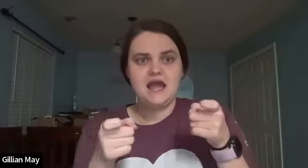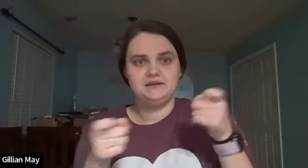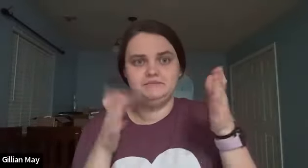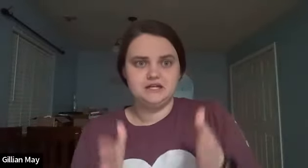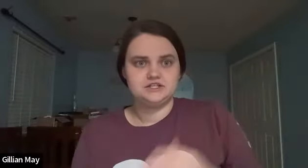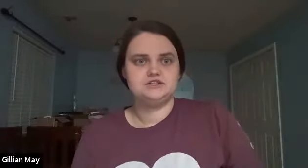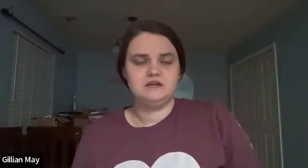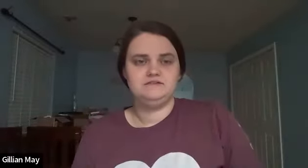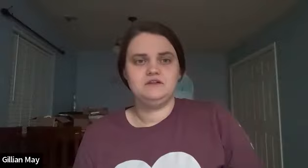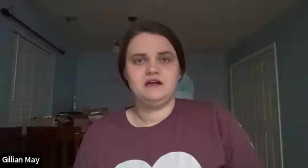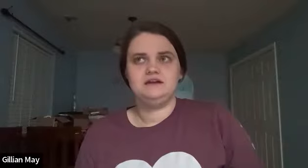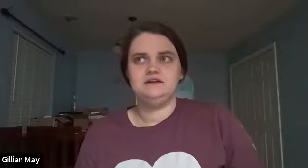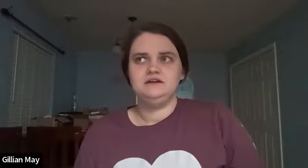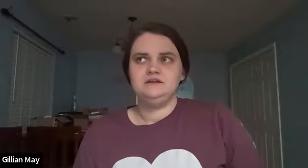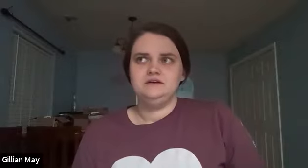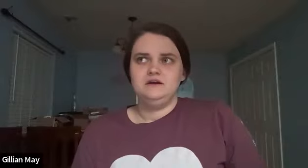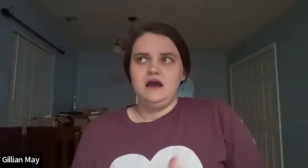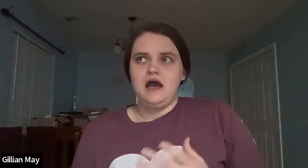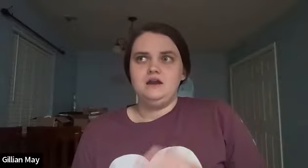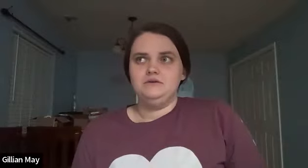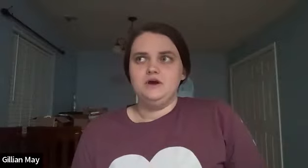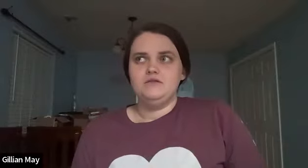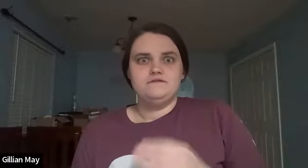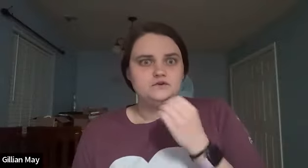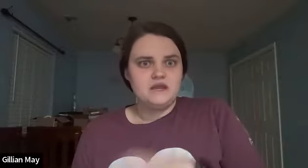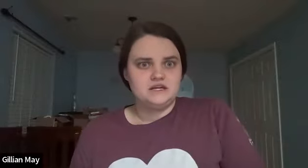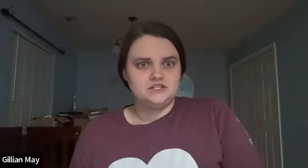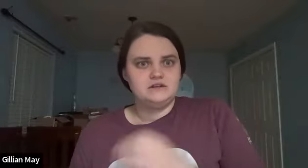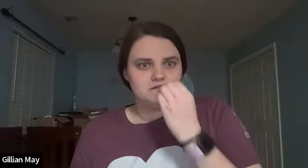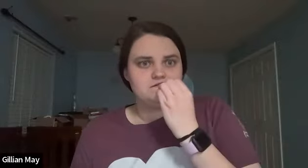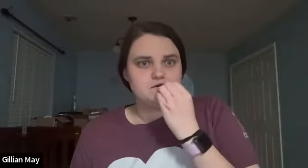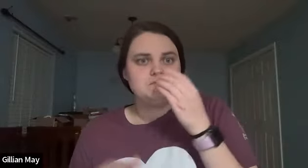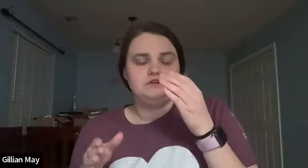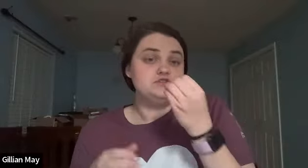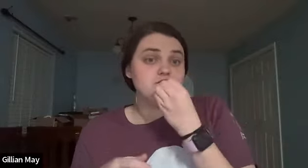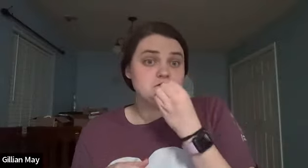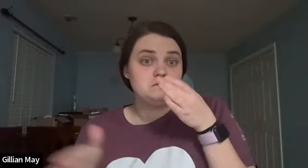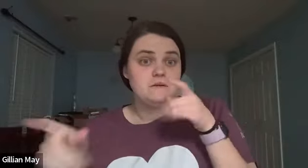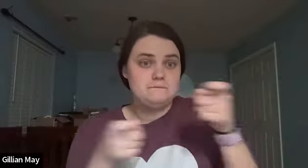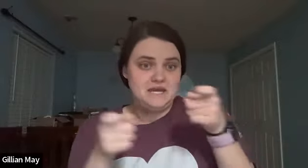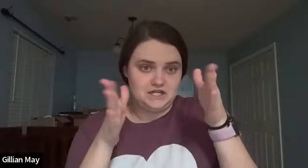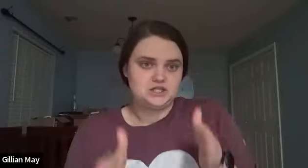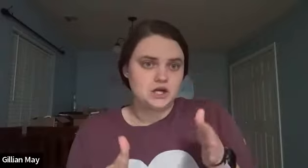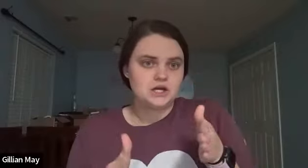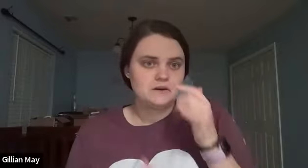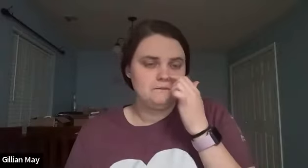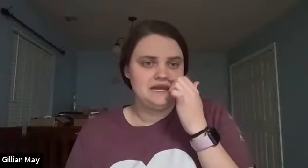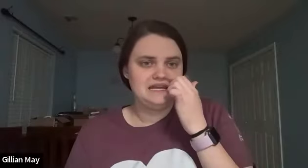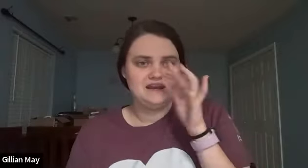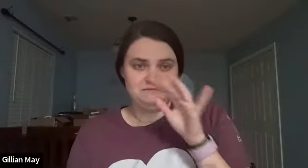add manager. So like if you're like, I don't know, the food manager, like the food, you could do food manager, but any kind of